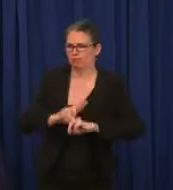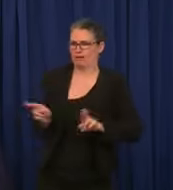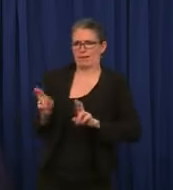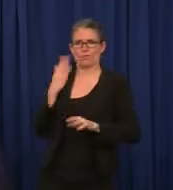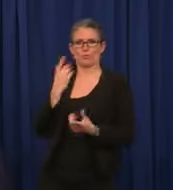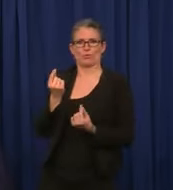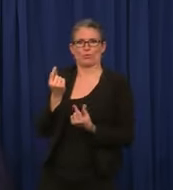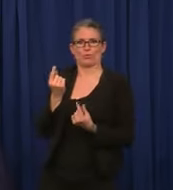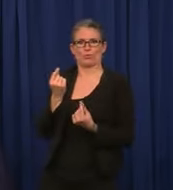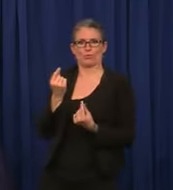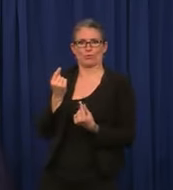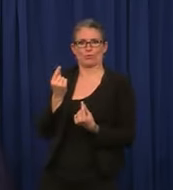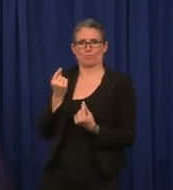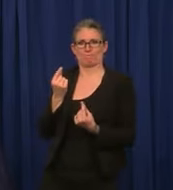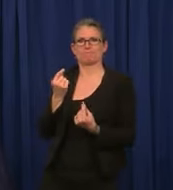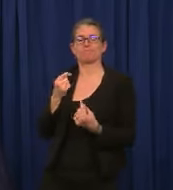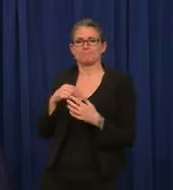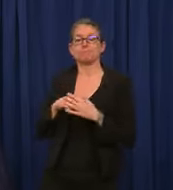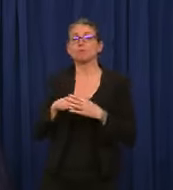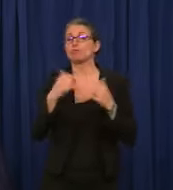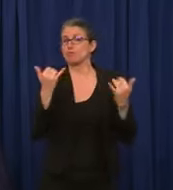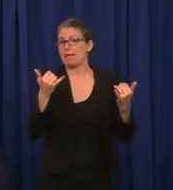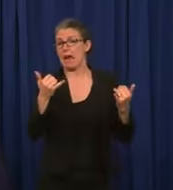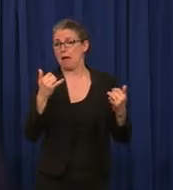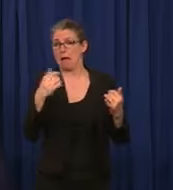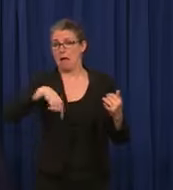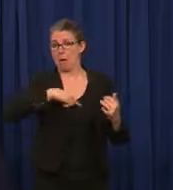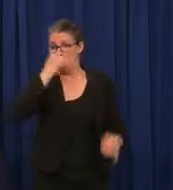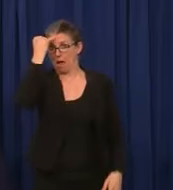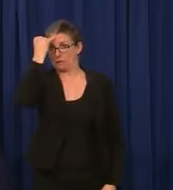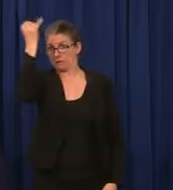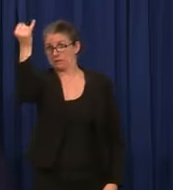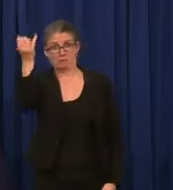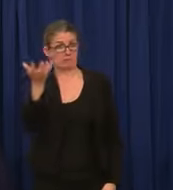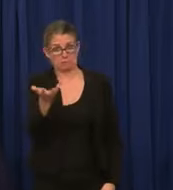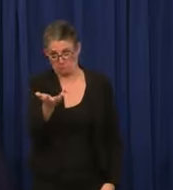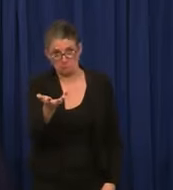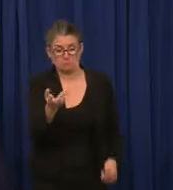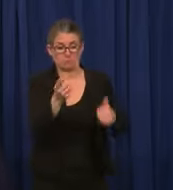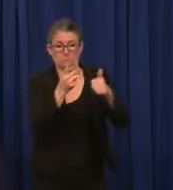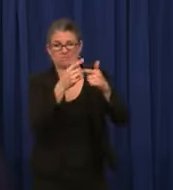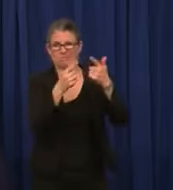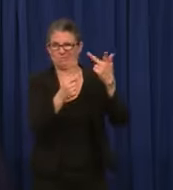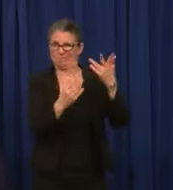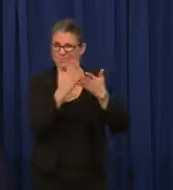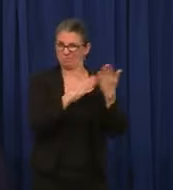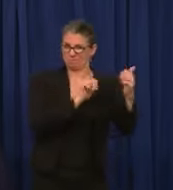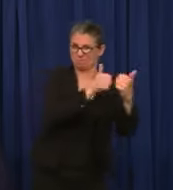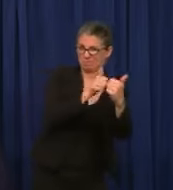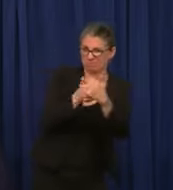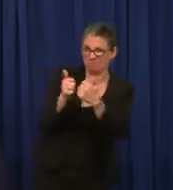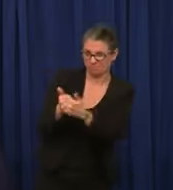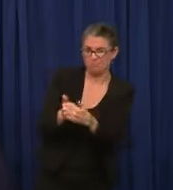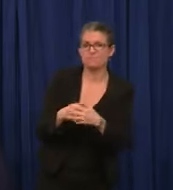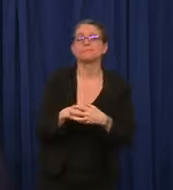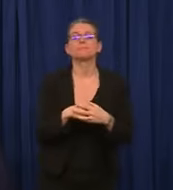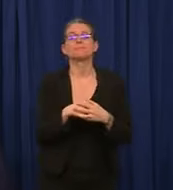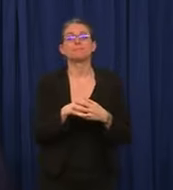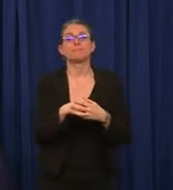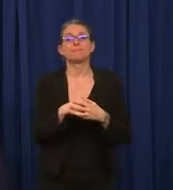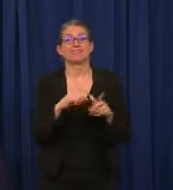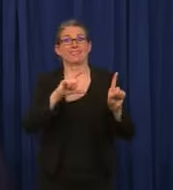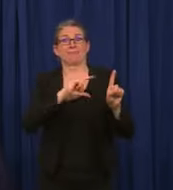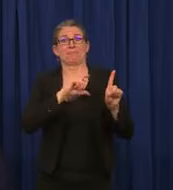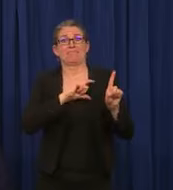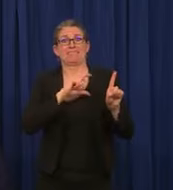now, Paul, is a few things. The first is that given the high frequency of interaction that